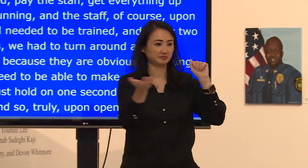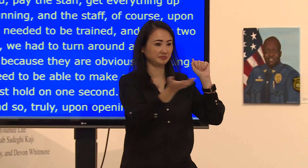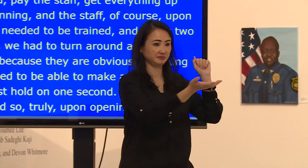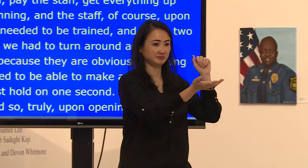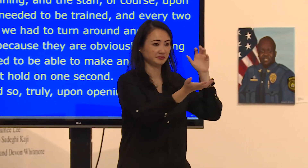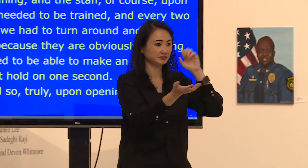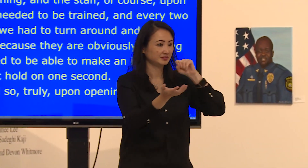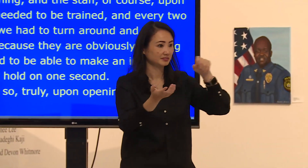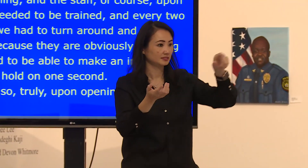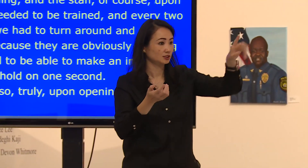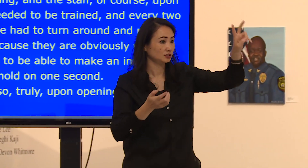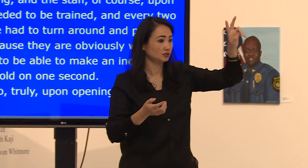does anybody know